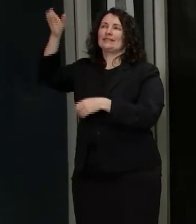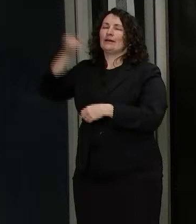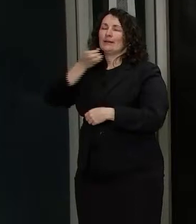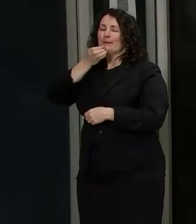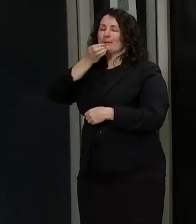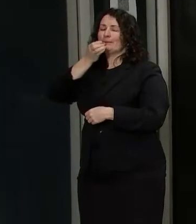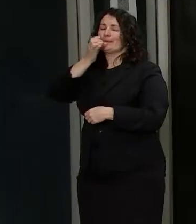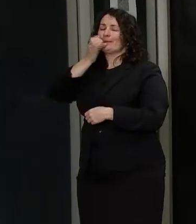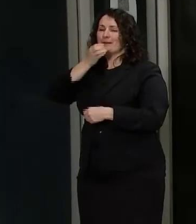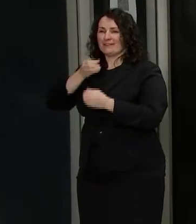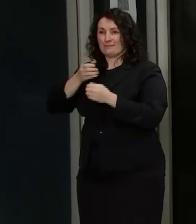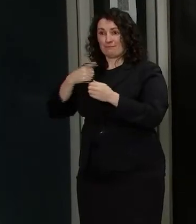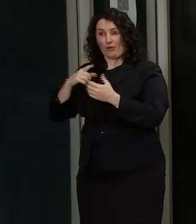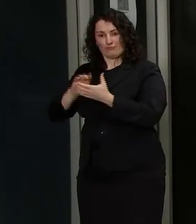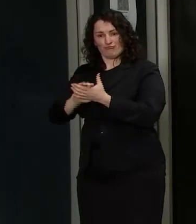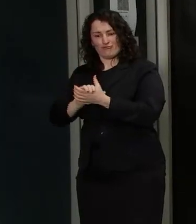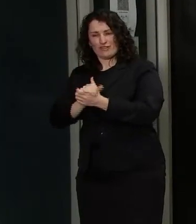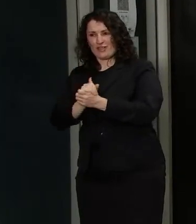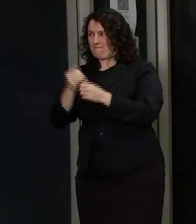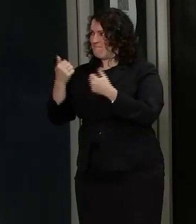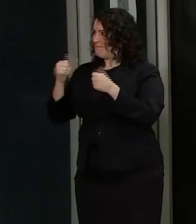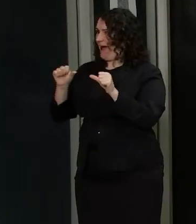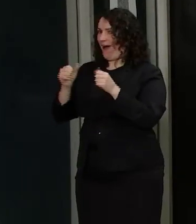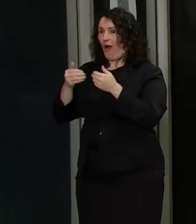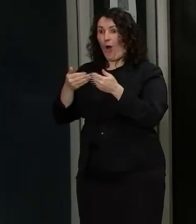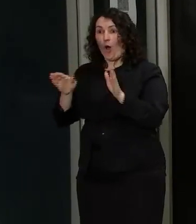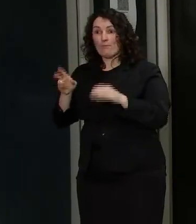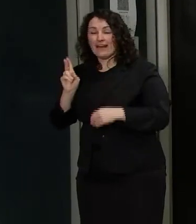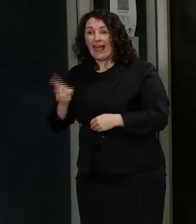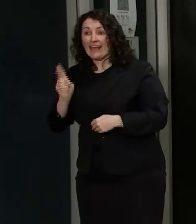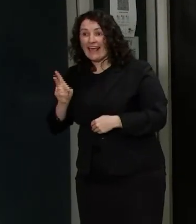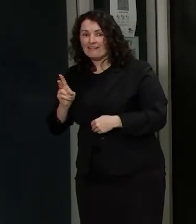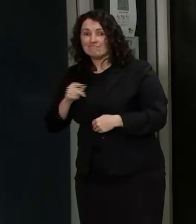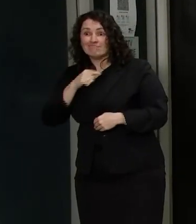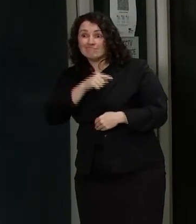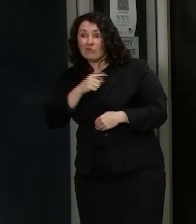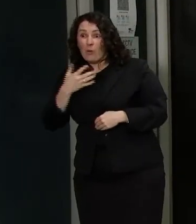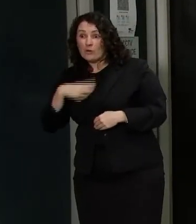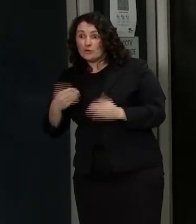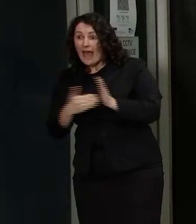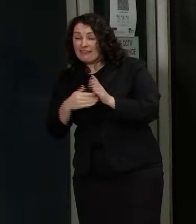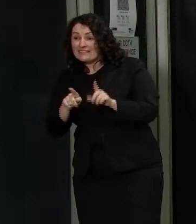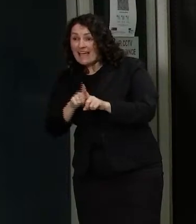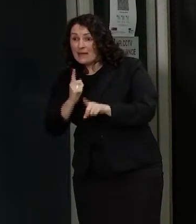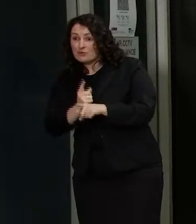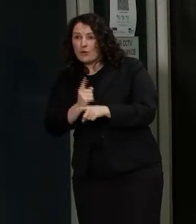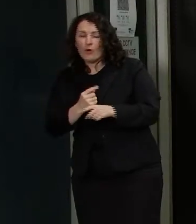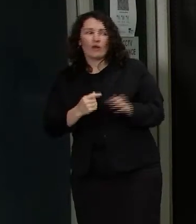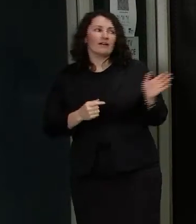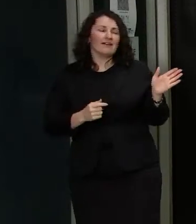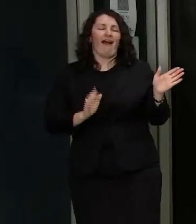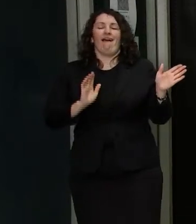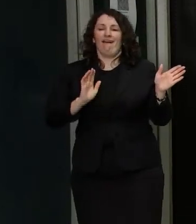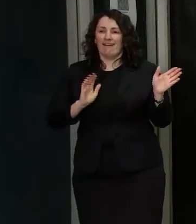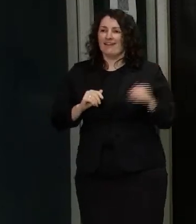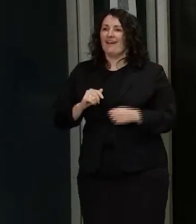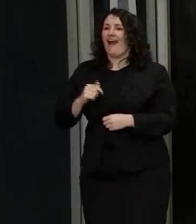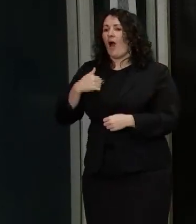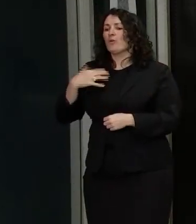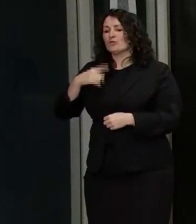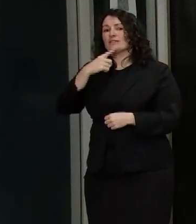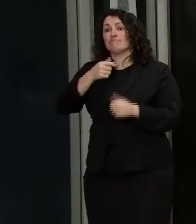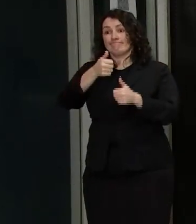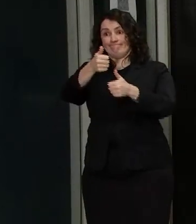moment to take a breath and congratulate each other. Victorians have done an awesome effort in getting tested,